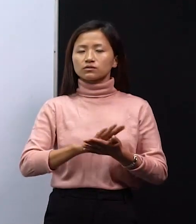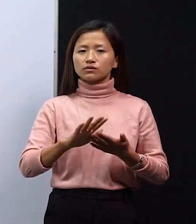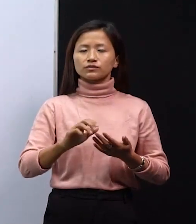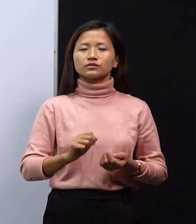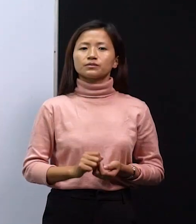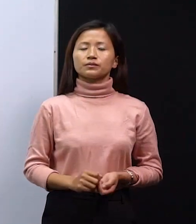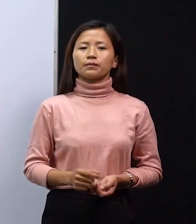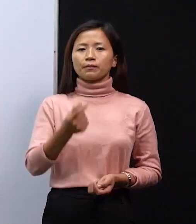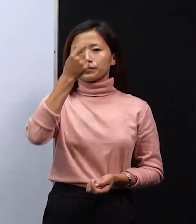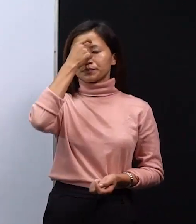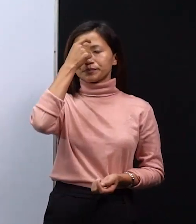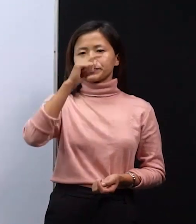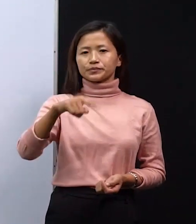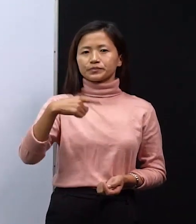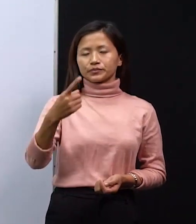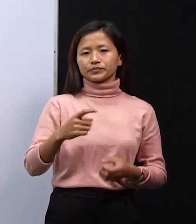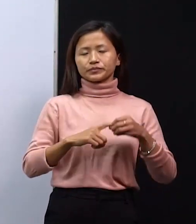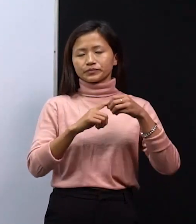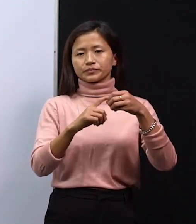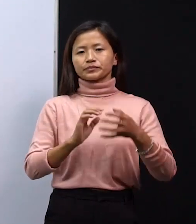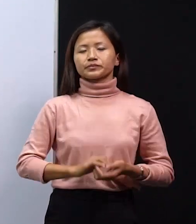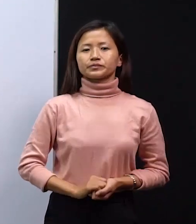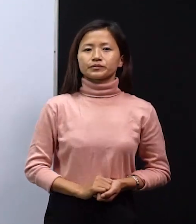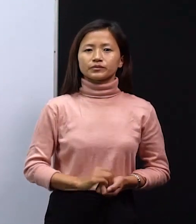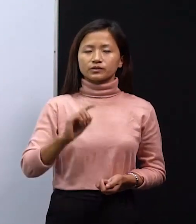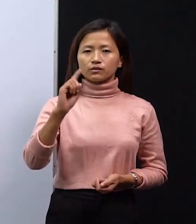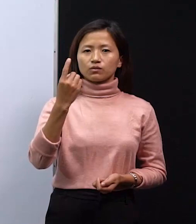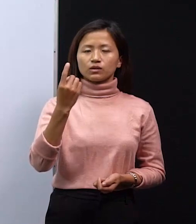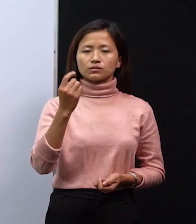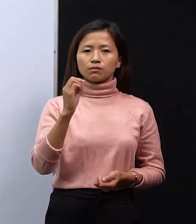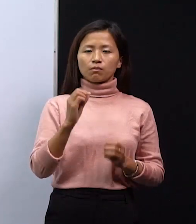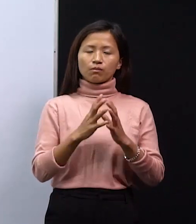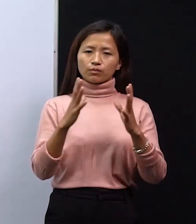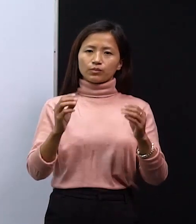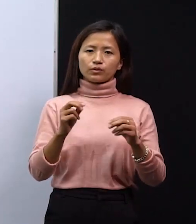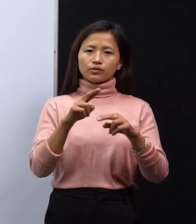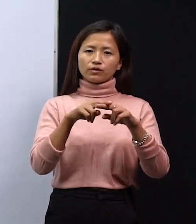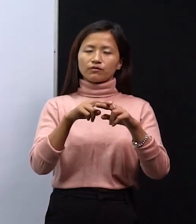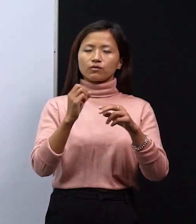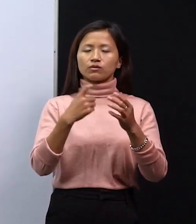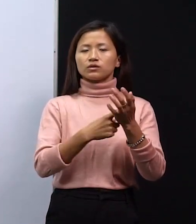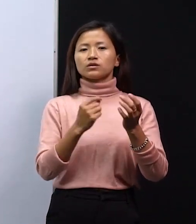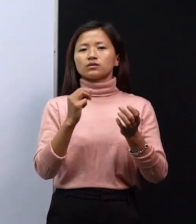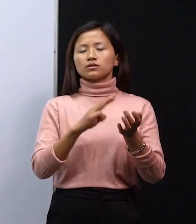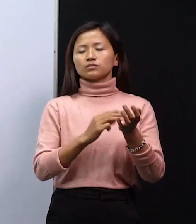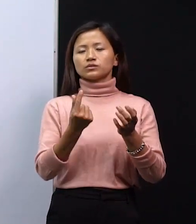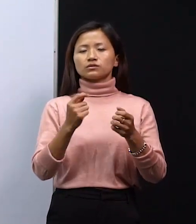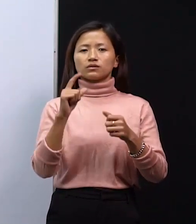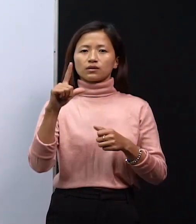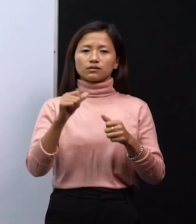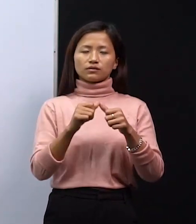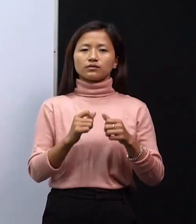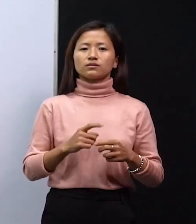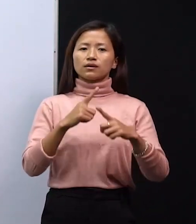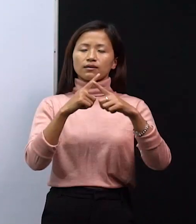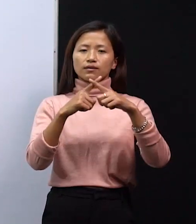we are going to solve in the next question. And there's one more formula that you have to memorize, that is